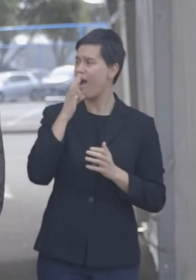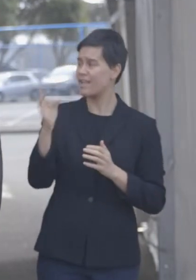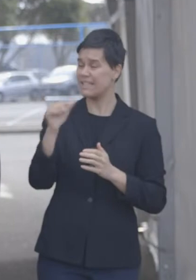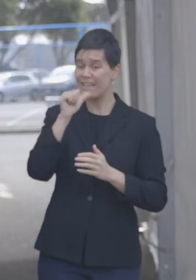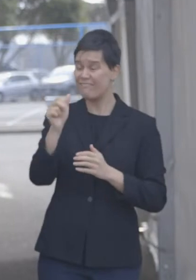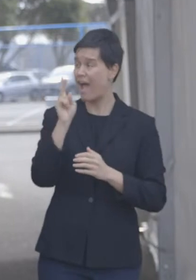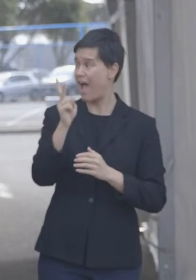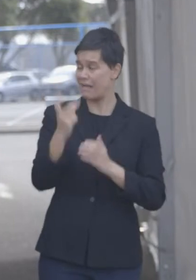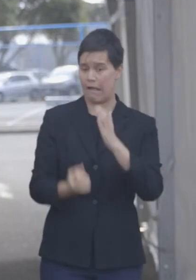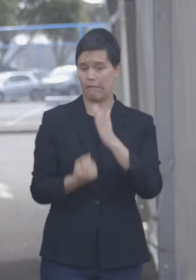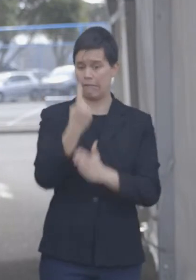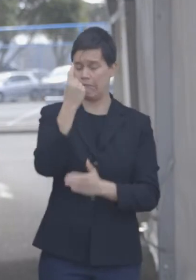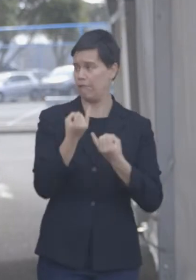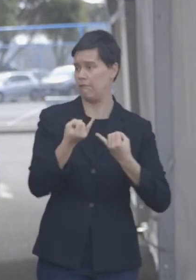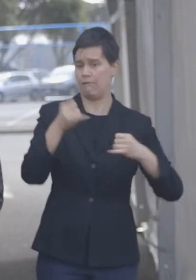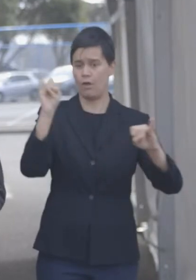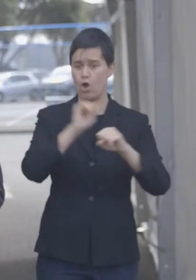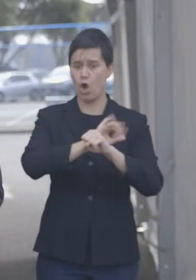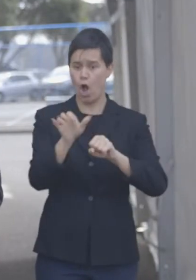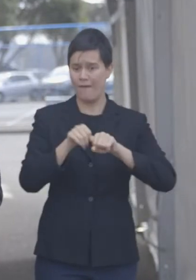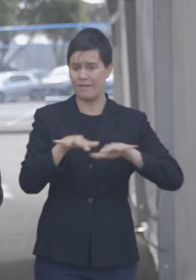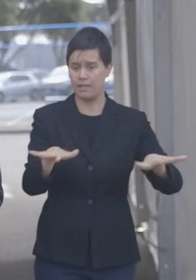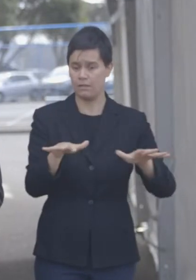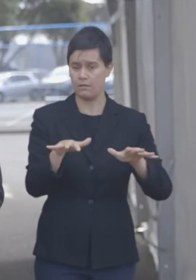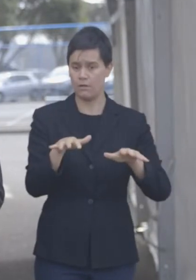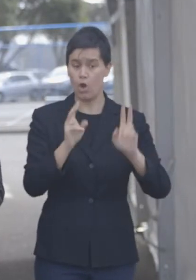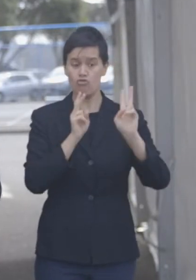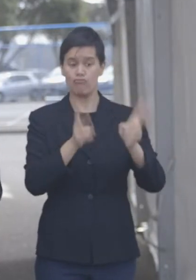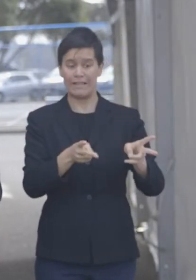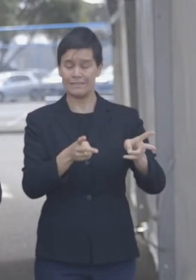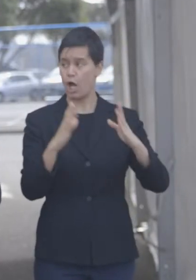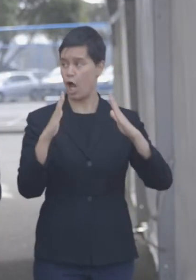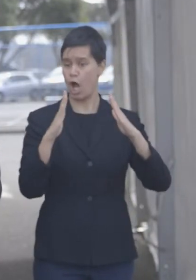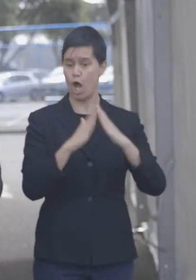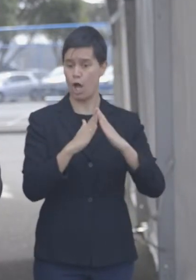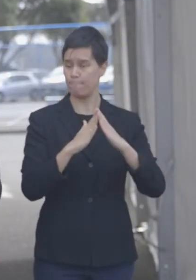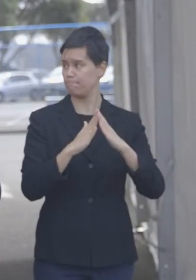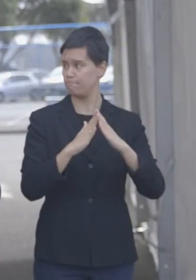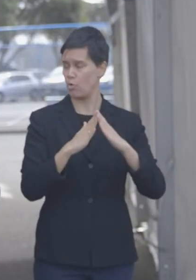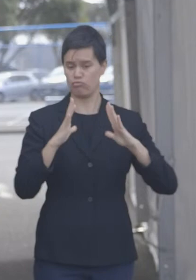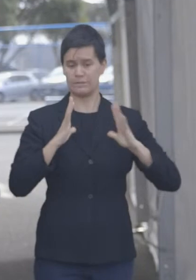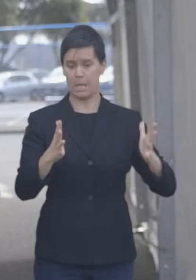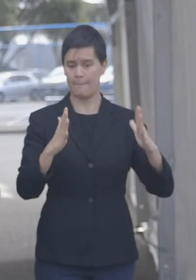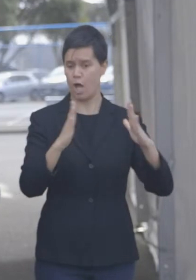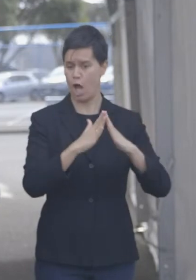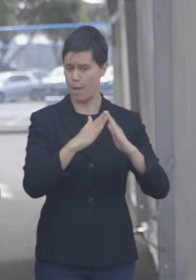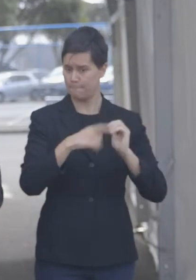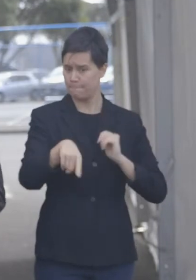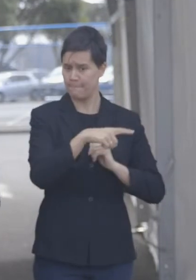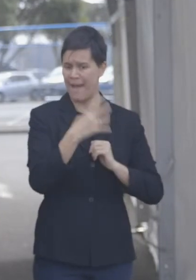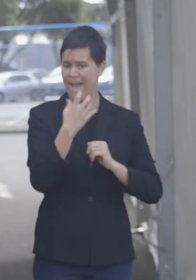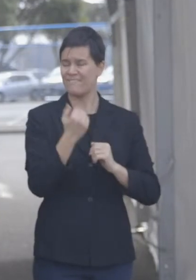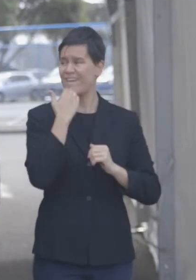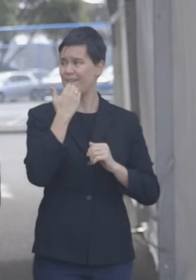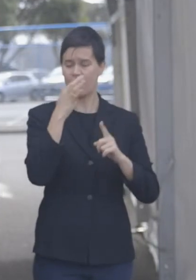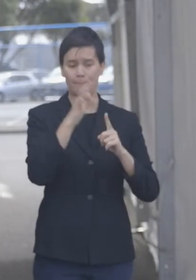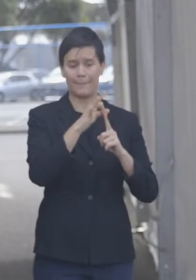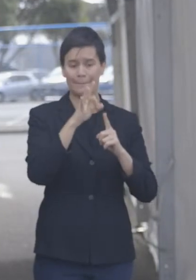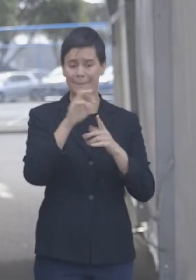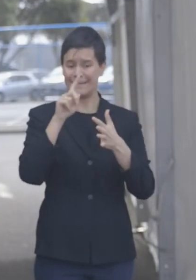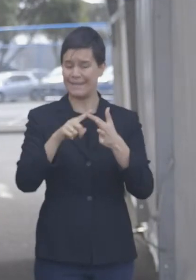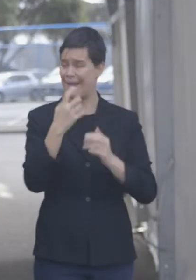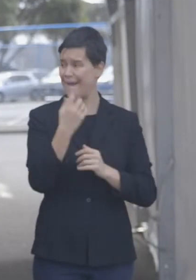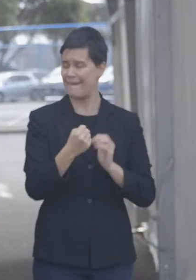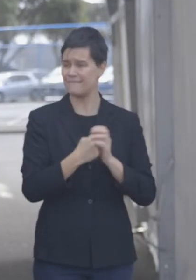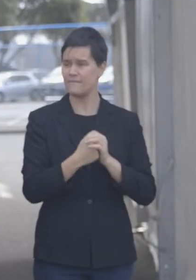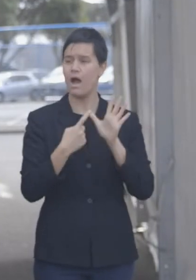Yes, and in fact we're working really closely with our rest homes. We did a review with them, and our response, the action plan in response to that review